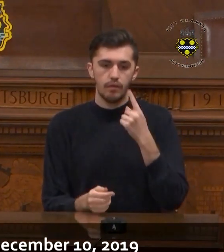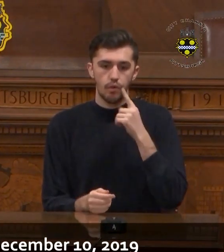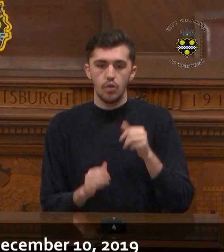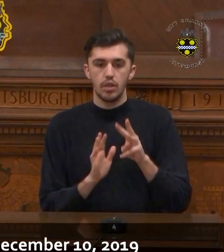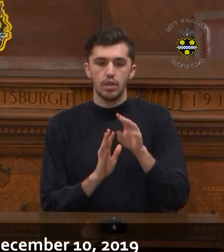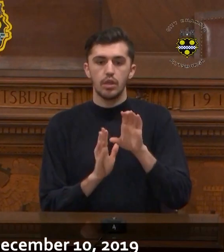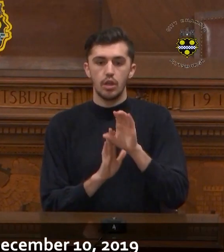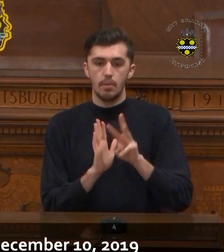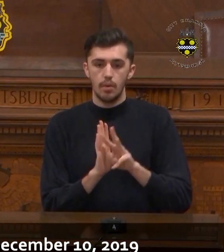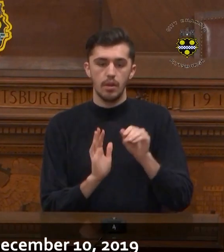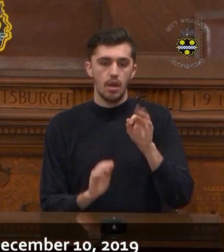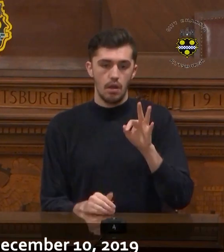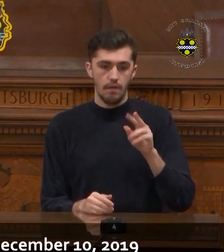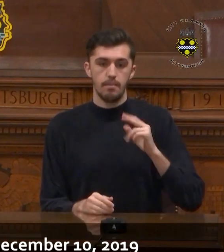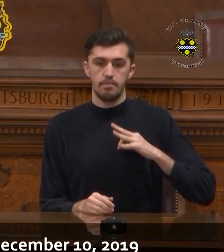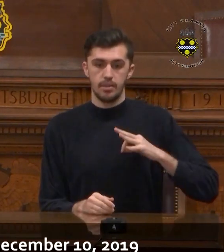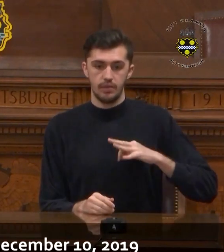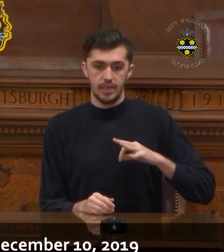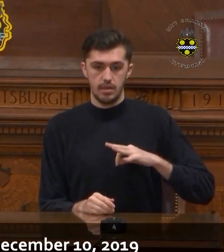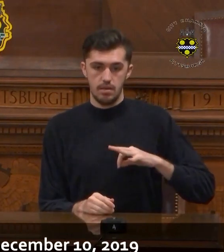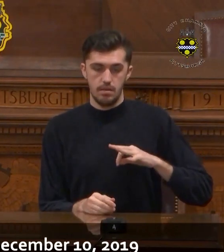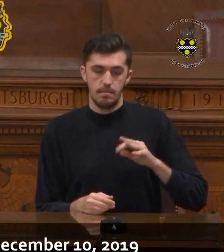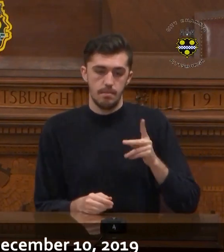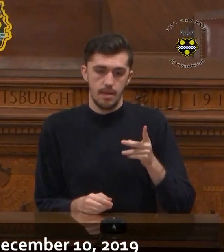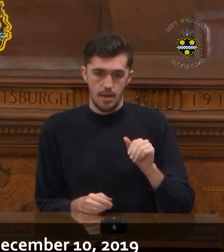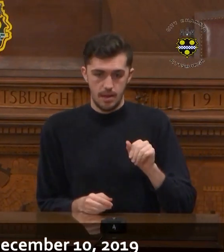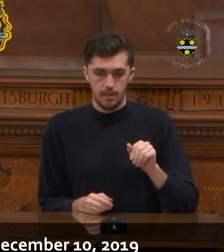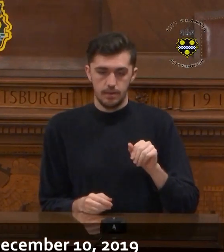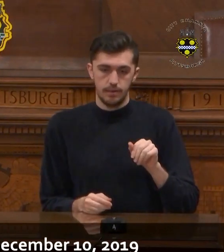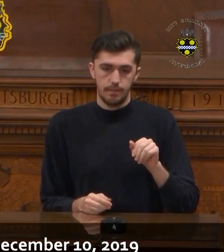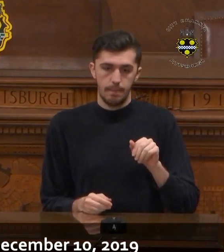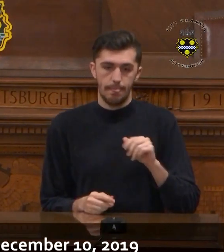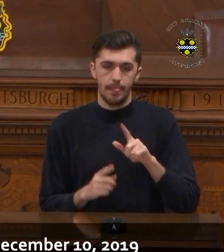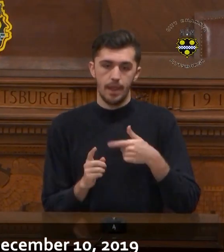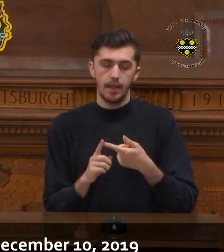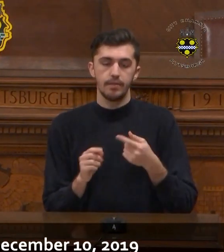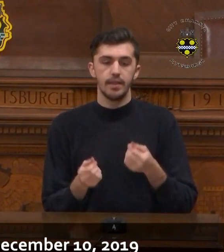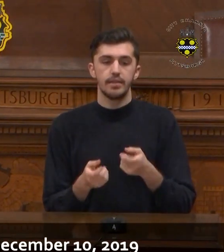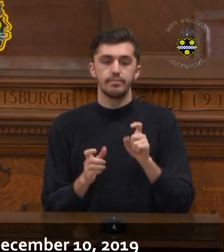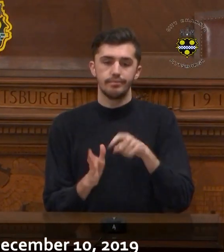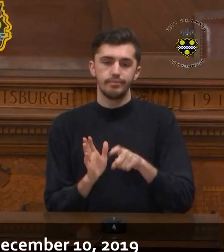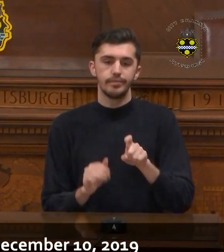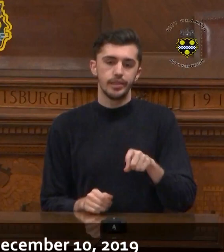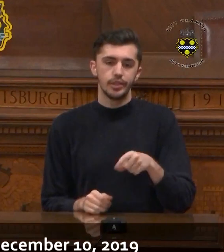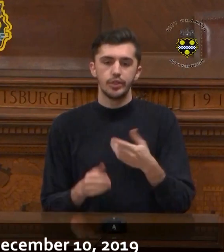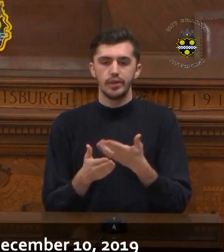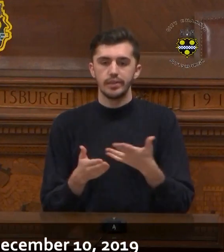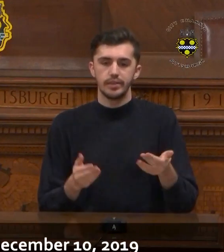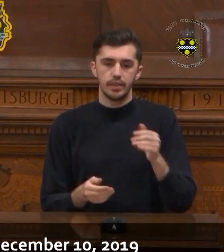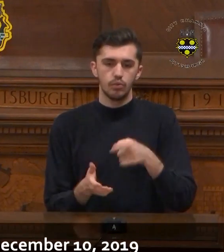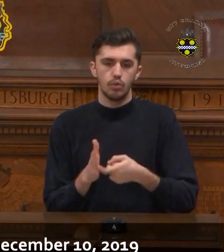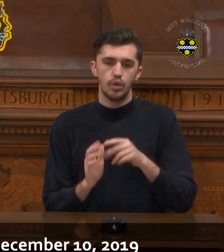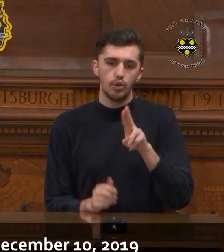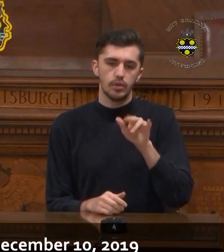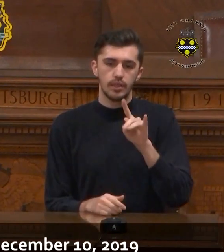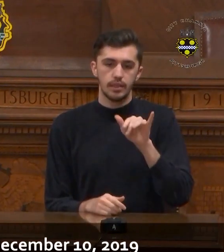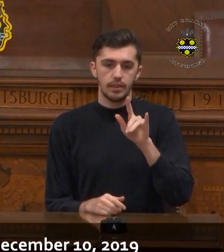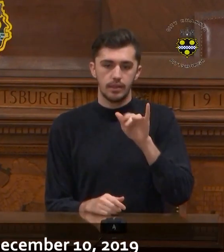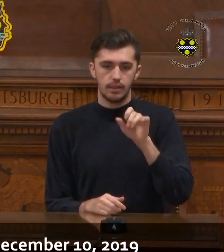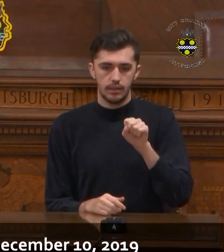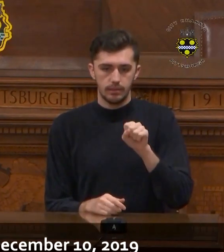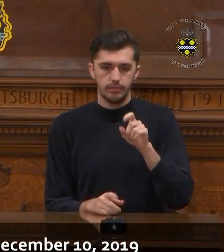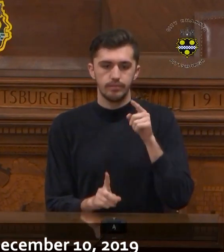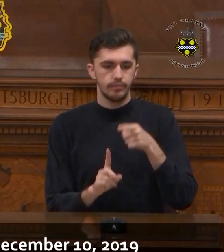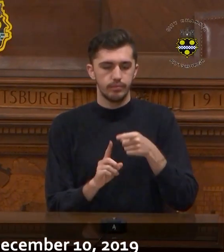Pennsylvania Department of Transportation and necessary utilities and providing for the payment of the cost